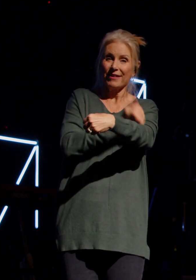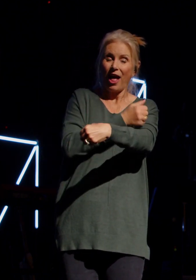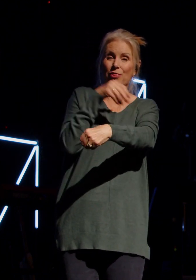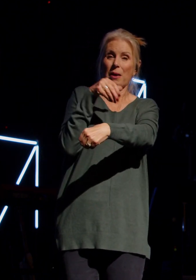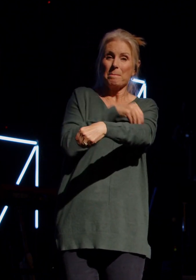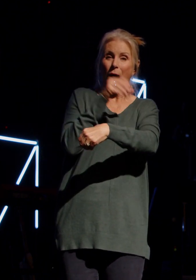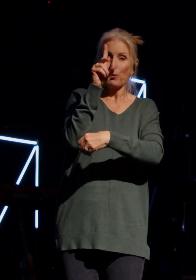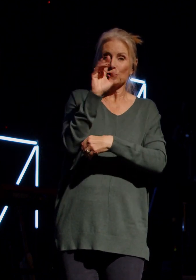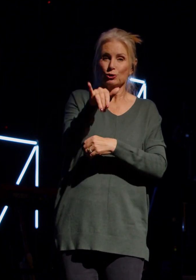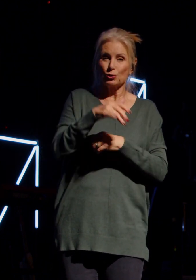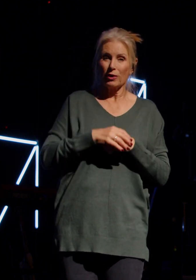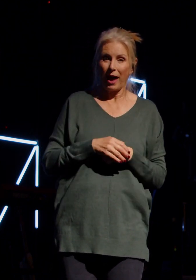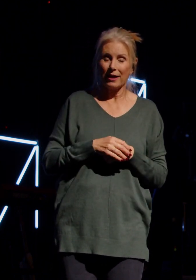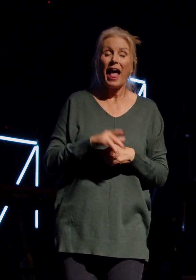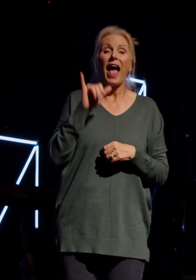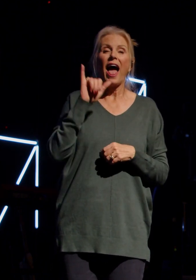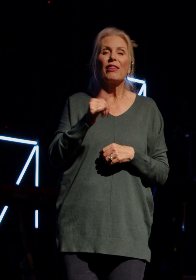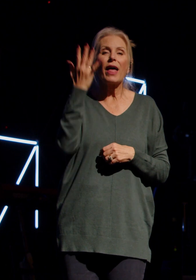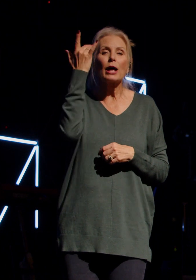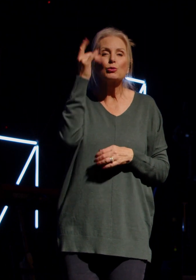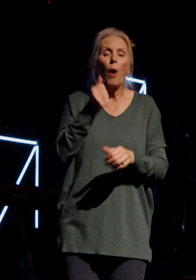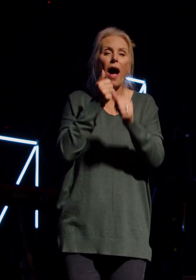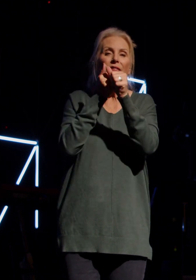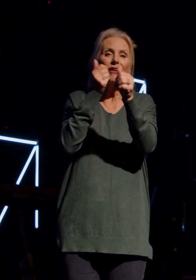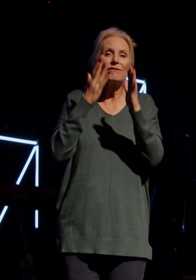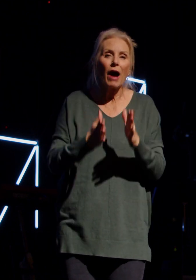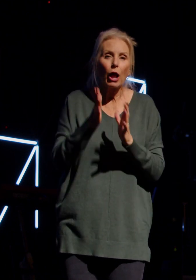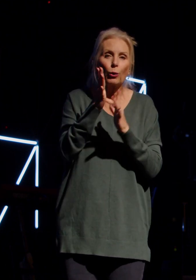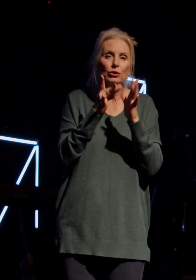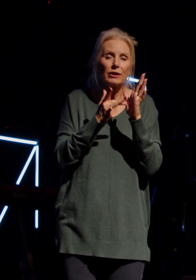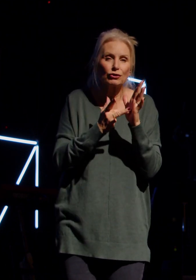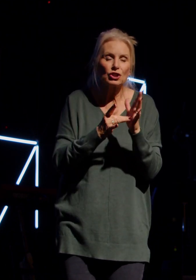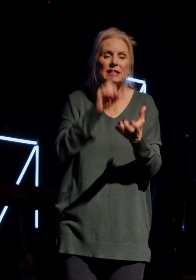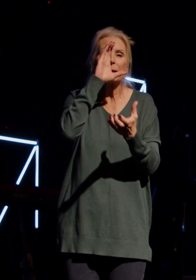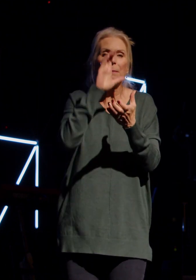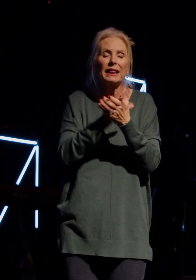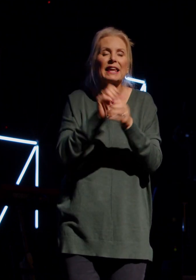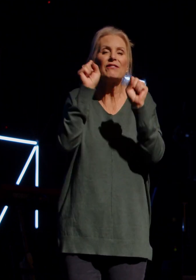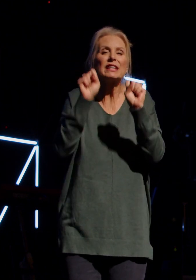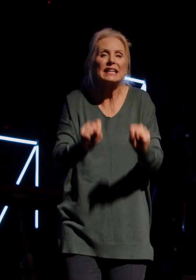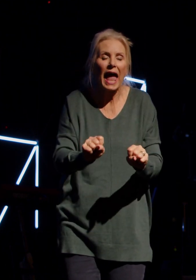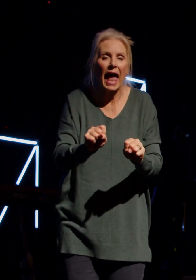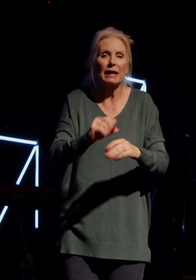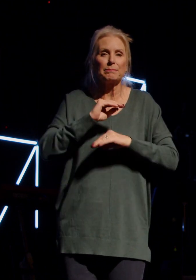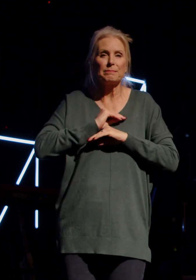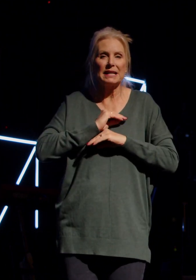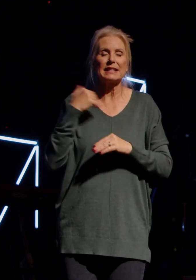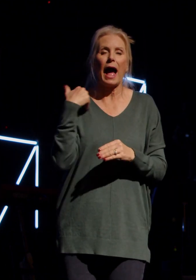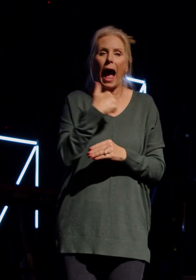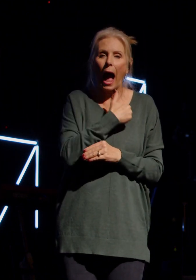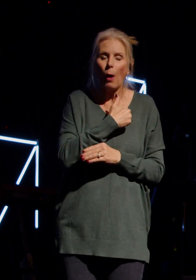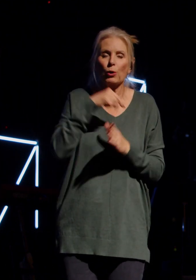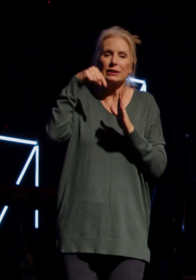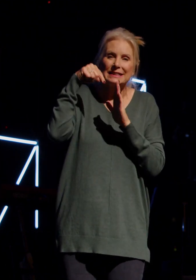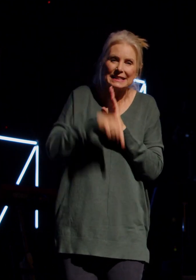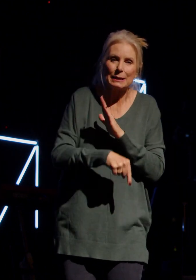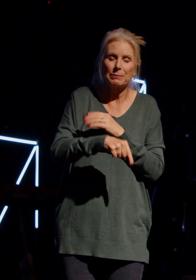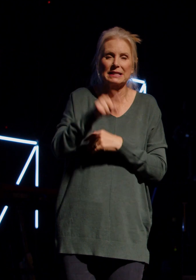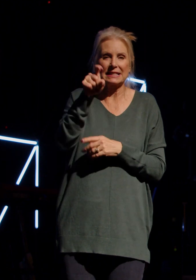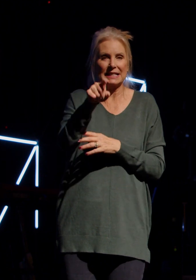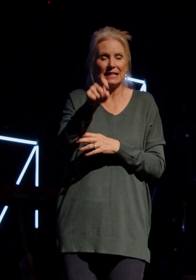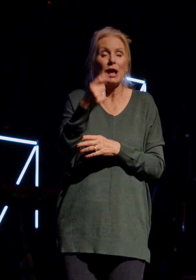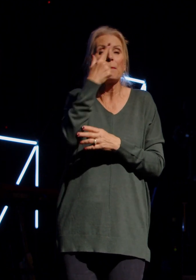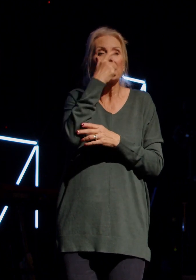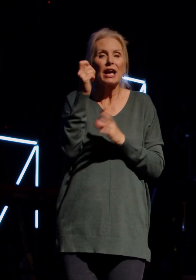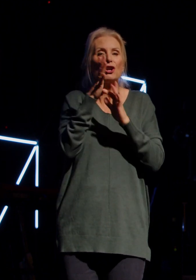He claims this, which is why followers of Jesus believe Jesus can meet our deepest needs, because God is the only one that can forgive us of